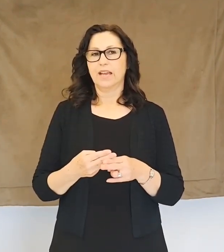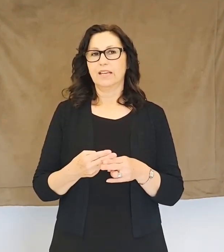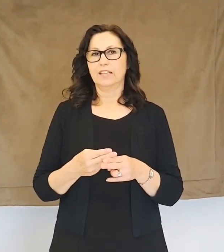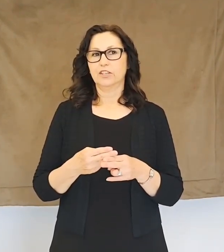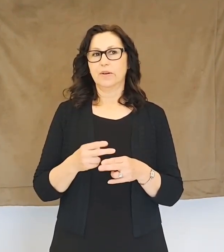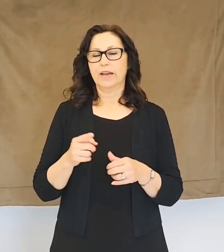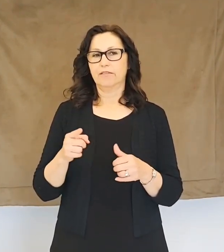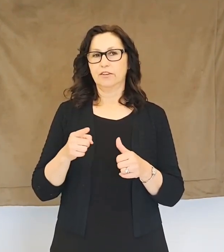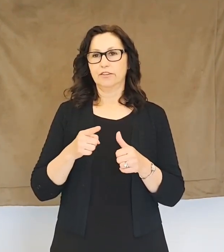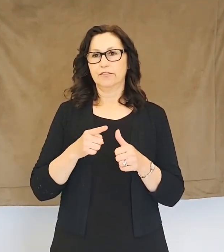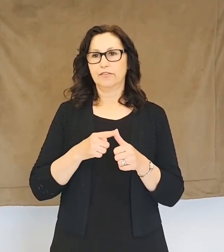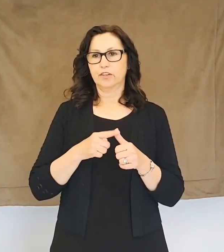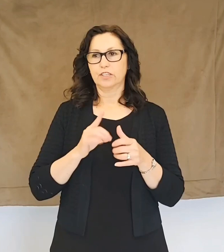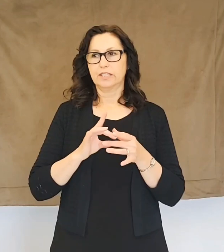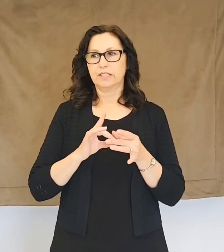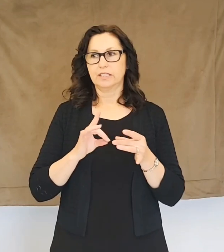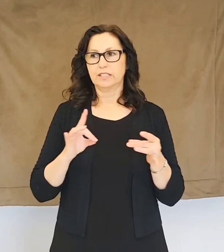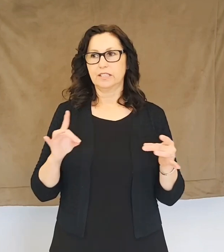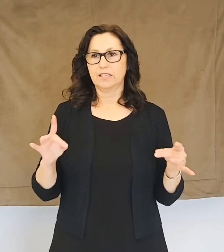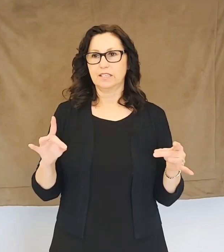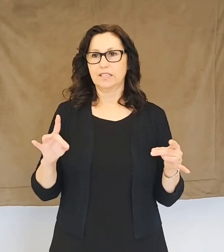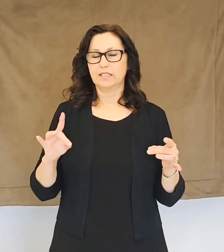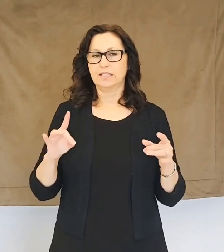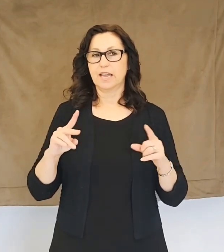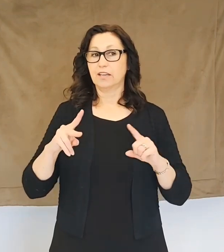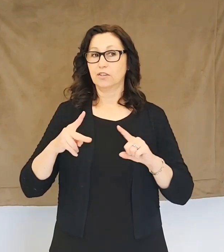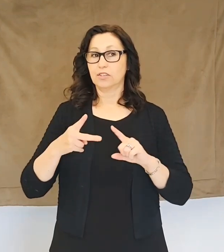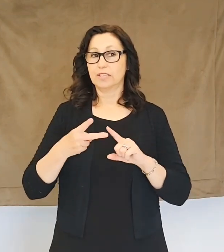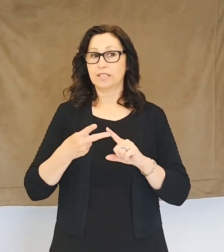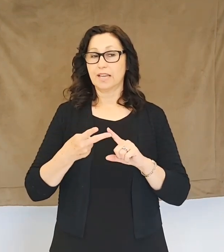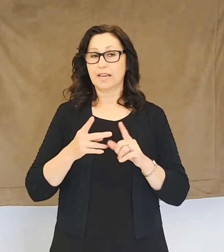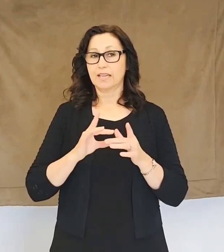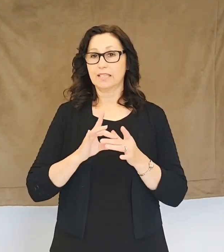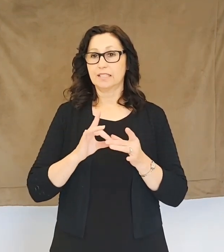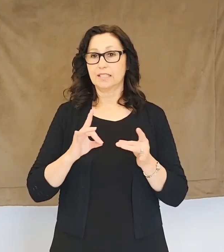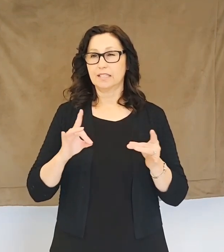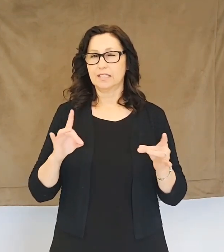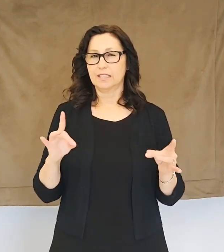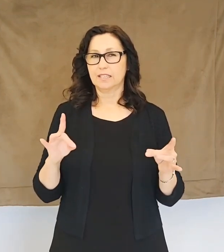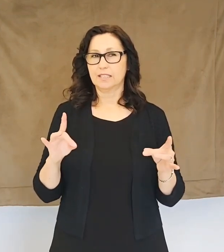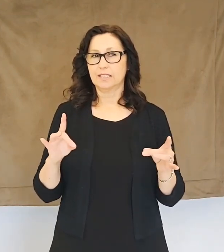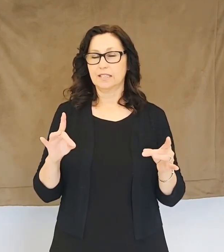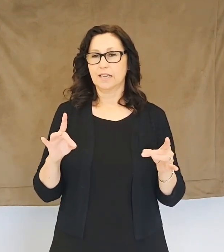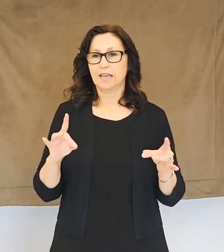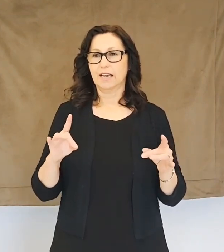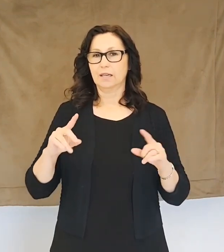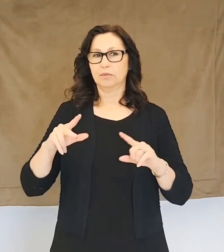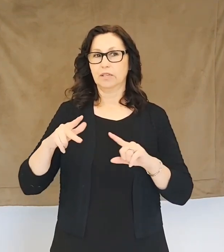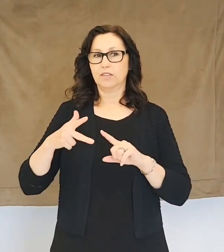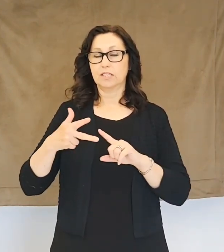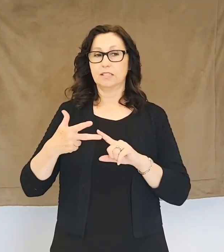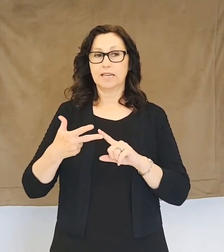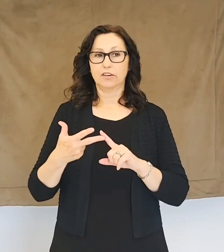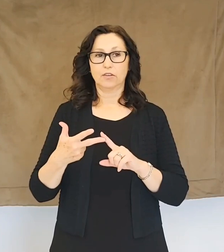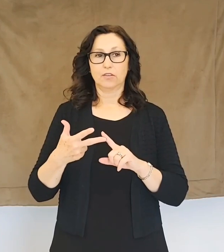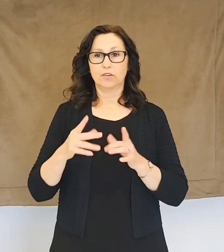and then you have your first sentence and your second sentence, and I believe this is now your